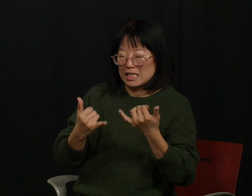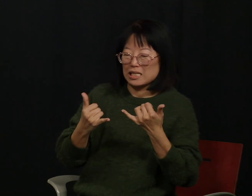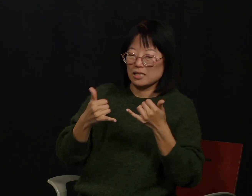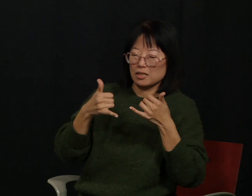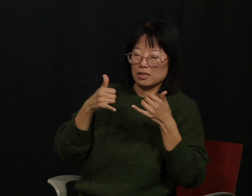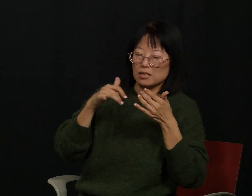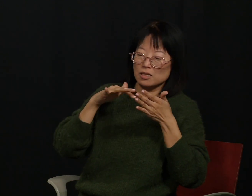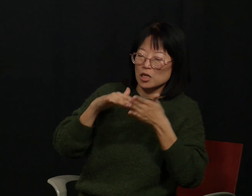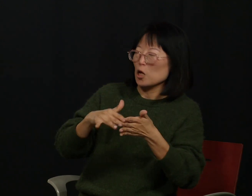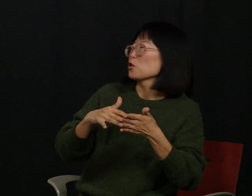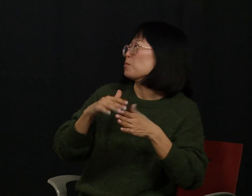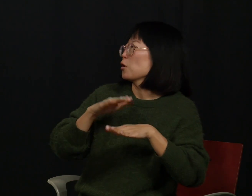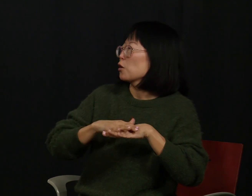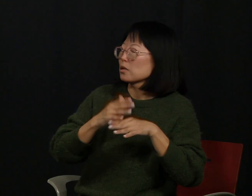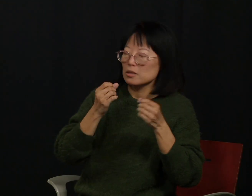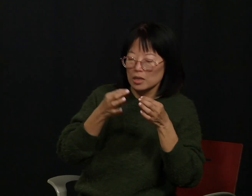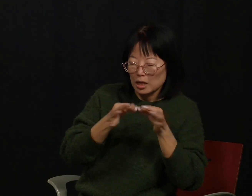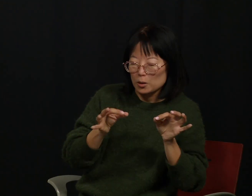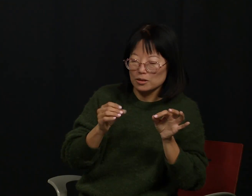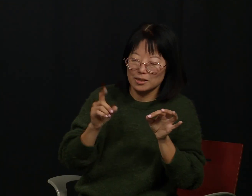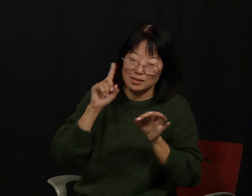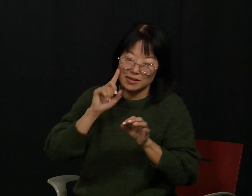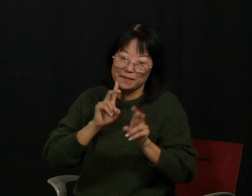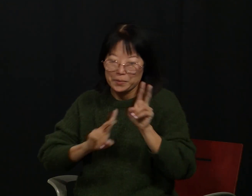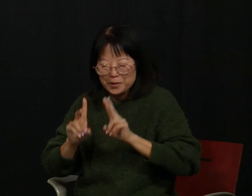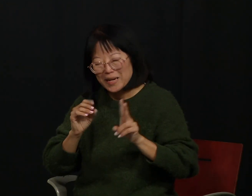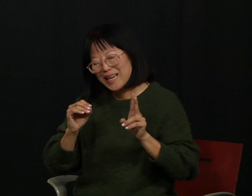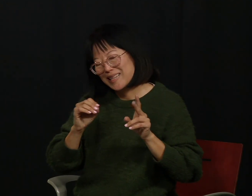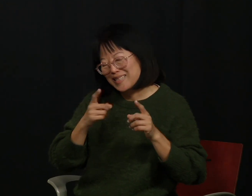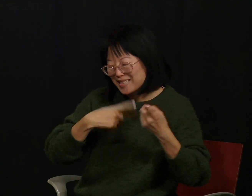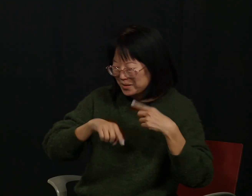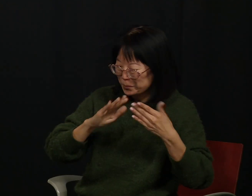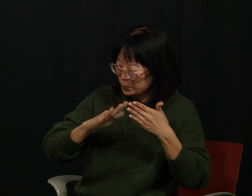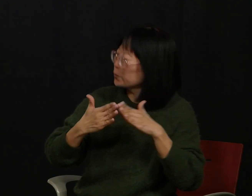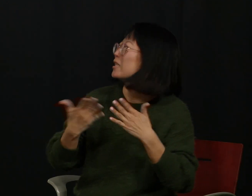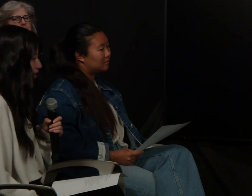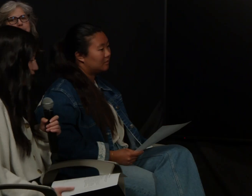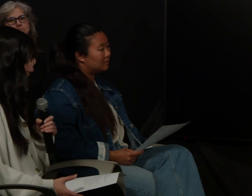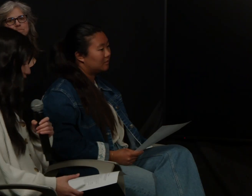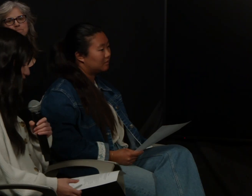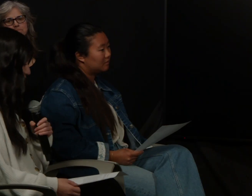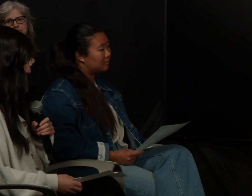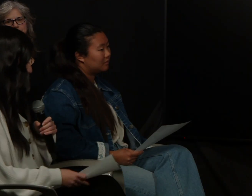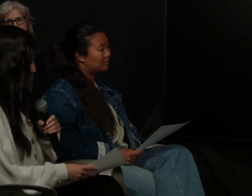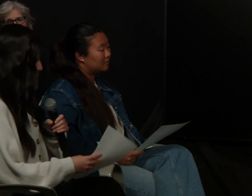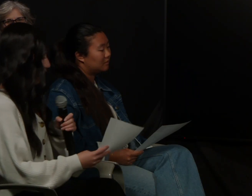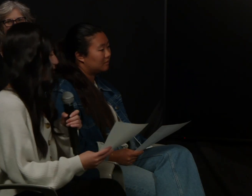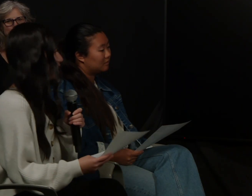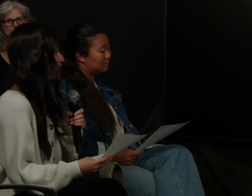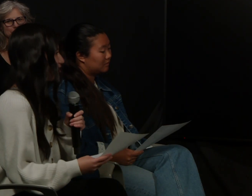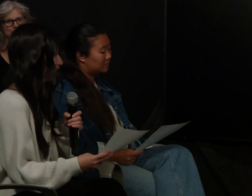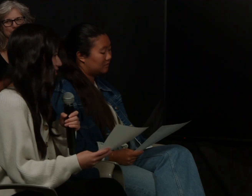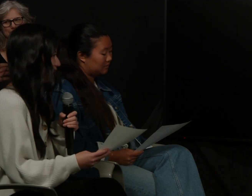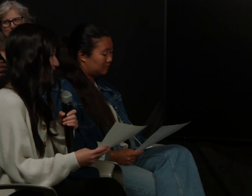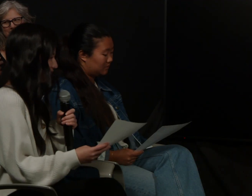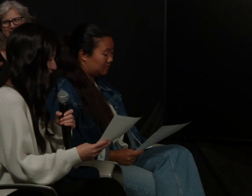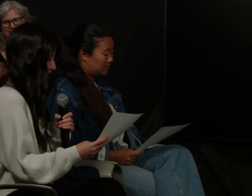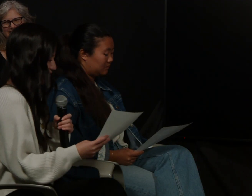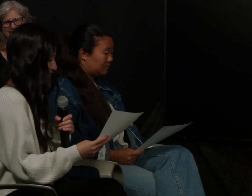to the existing scholarship on sign language and deaf people in sign communities. That was a great